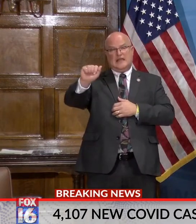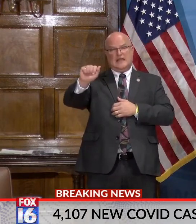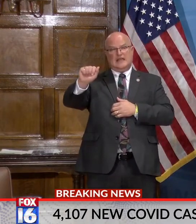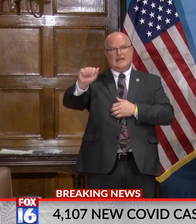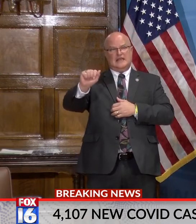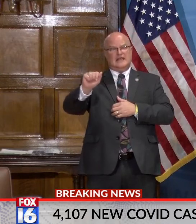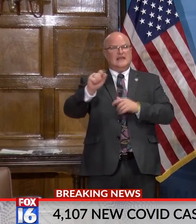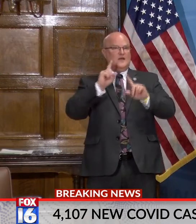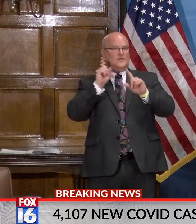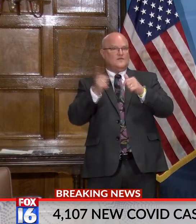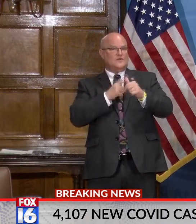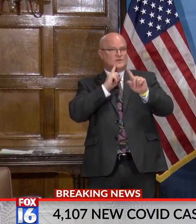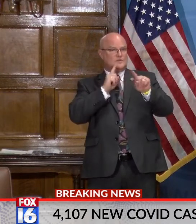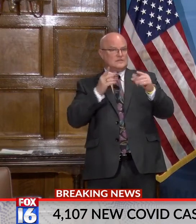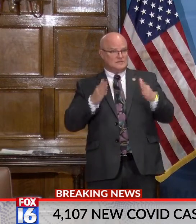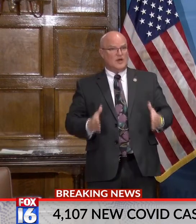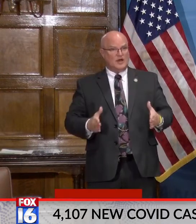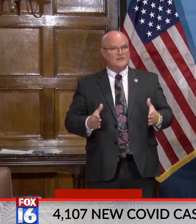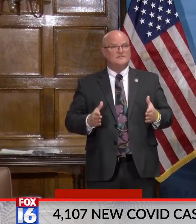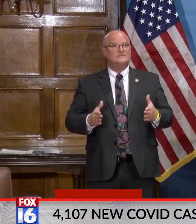the first responders was